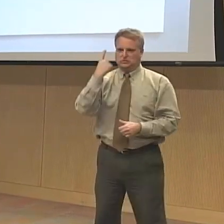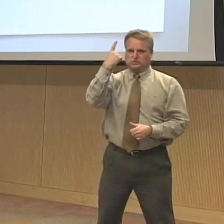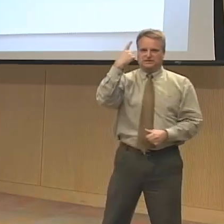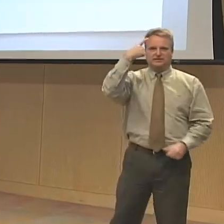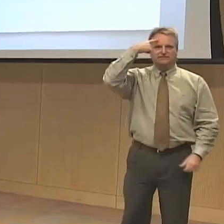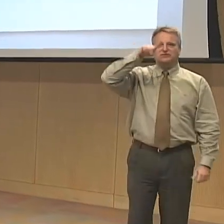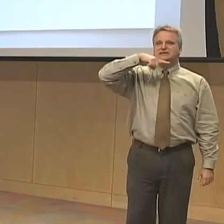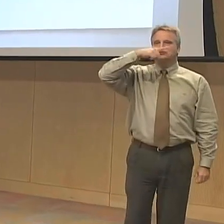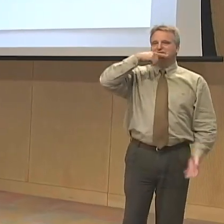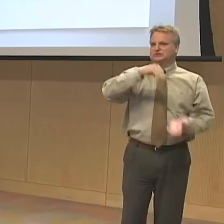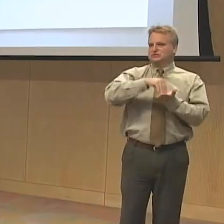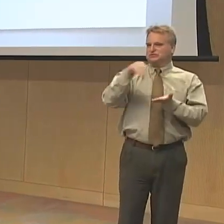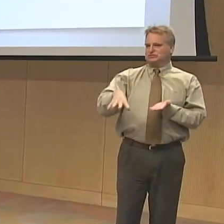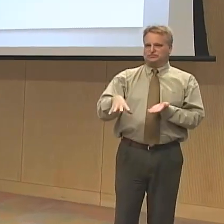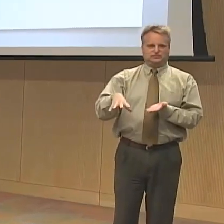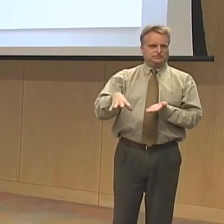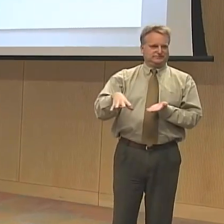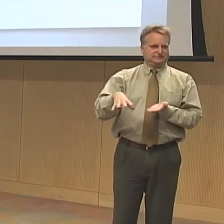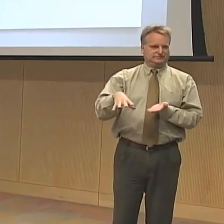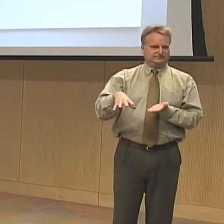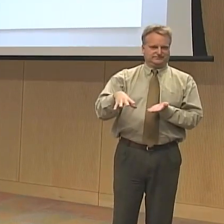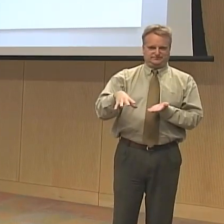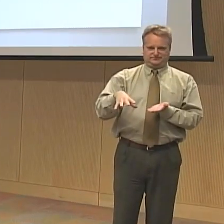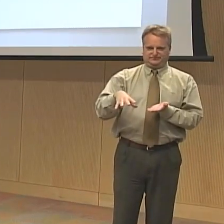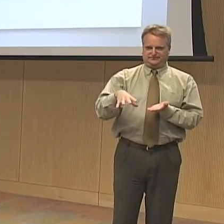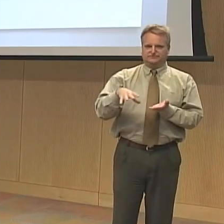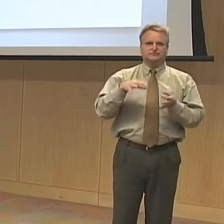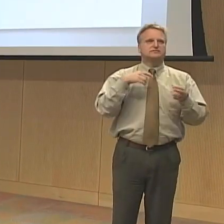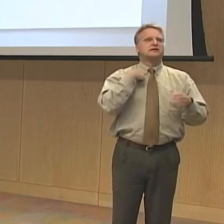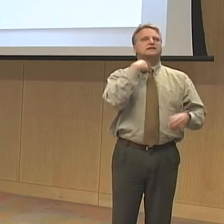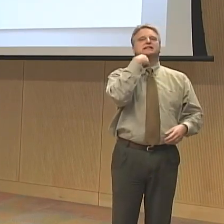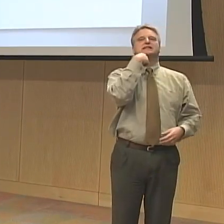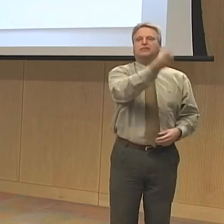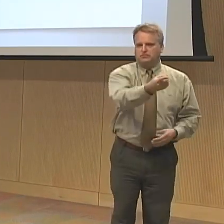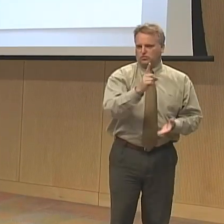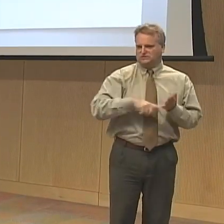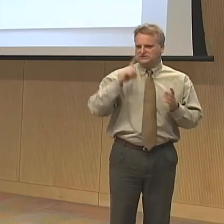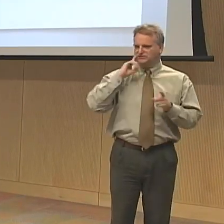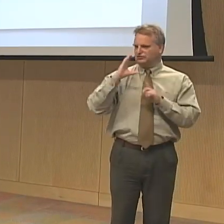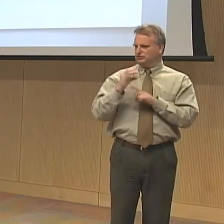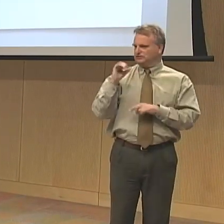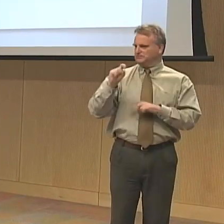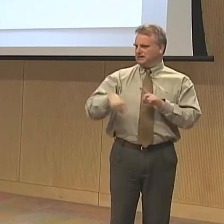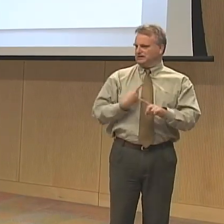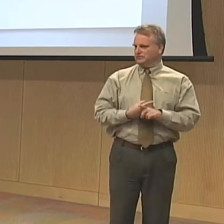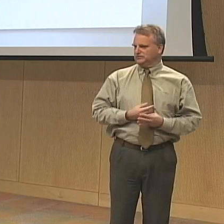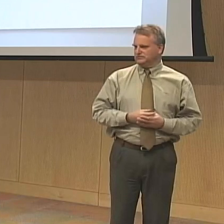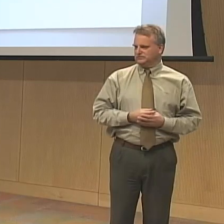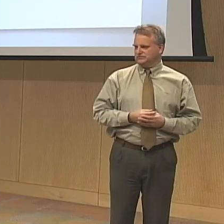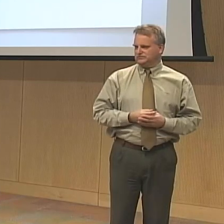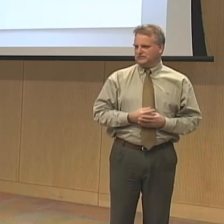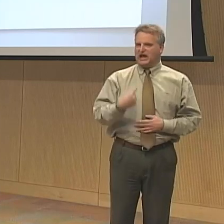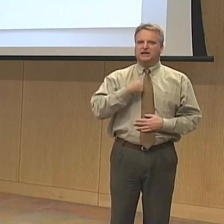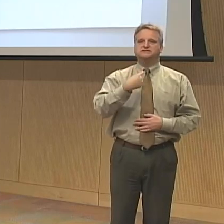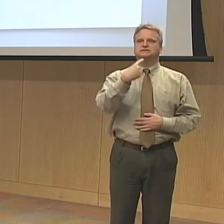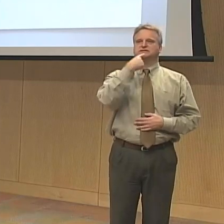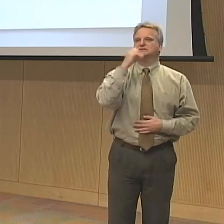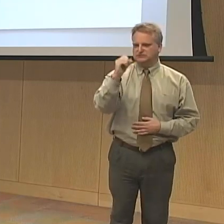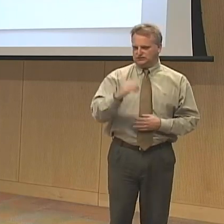is exclusively for hearing students. I tell them what deaf culture is about. I say